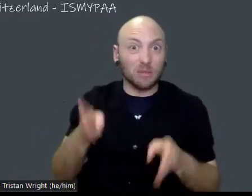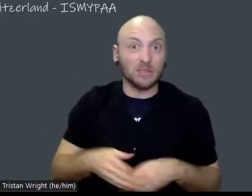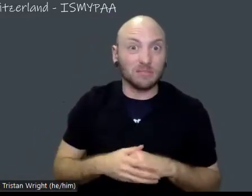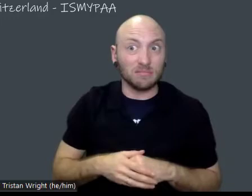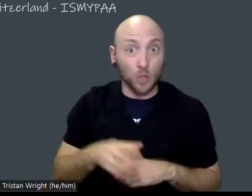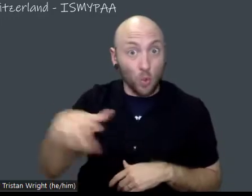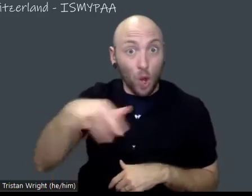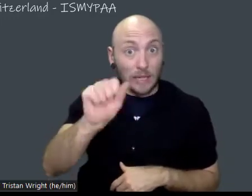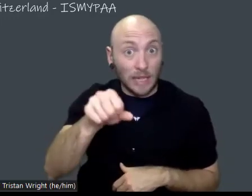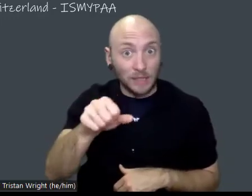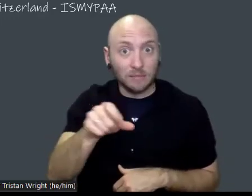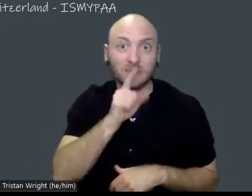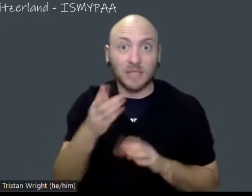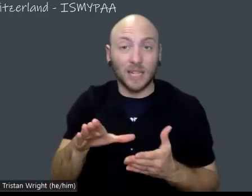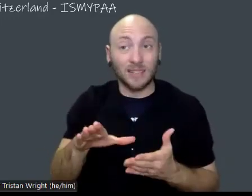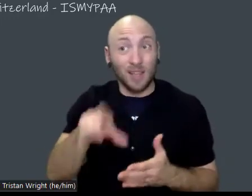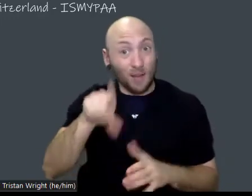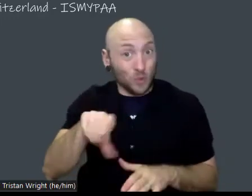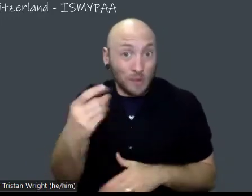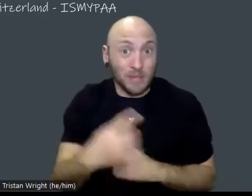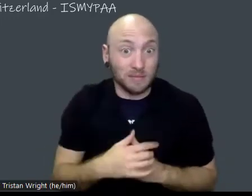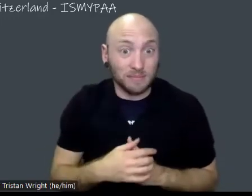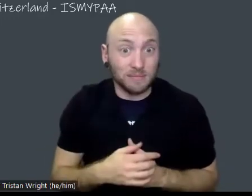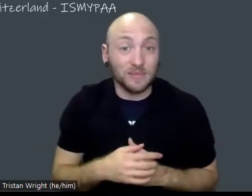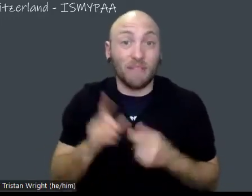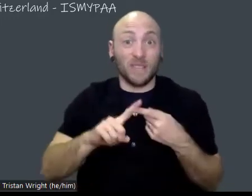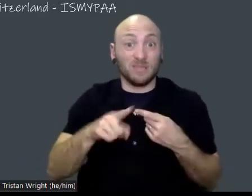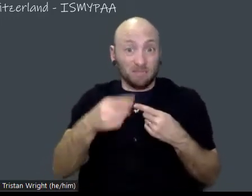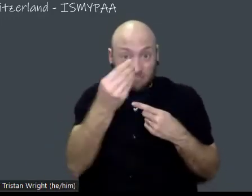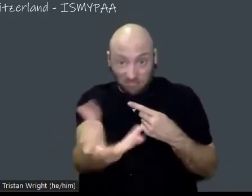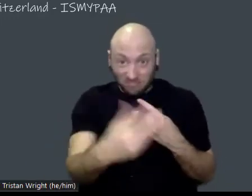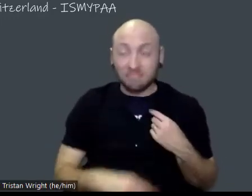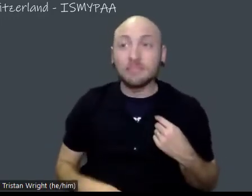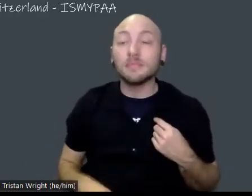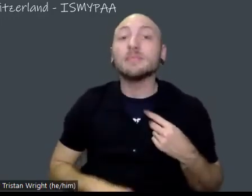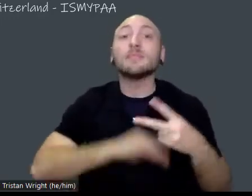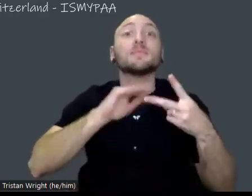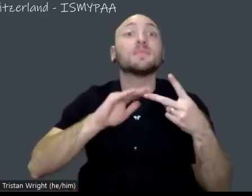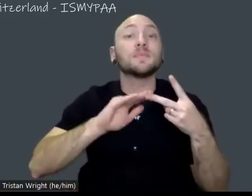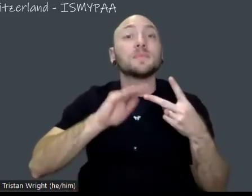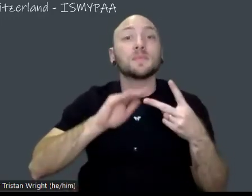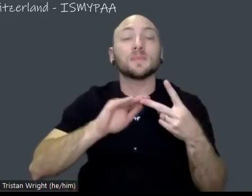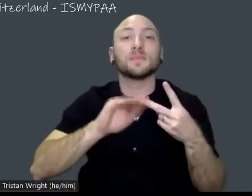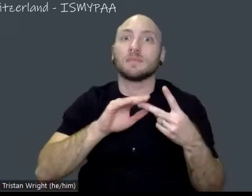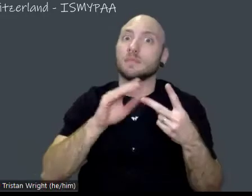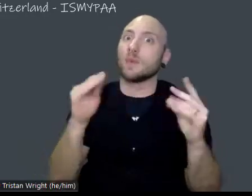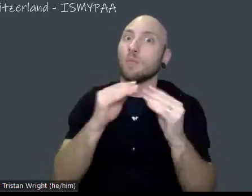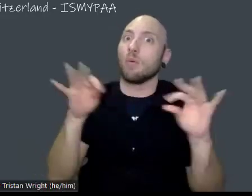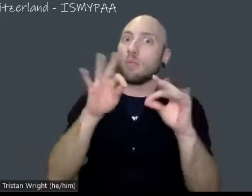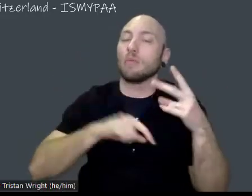the need to do something about it, first of all. And even more importantly, he told me